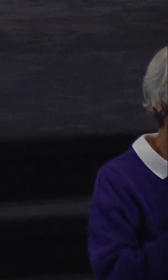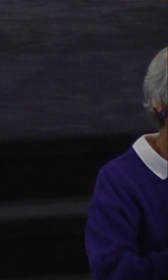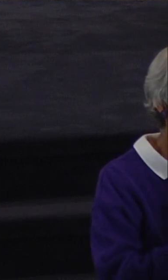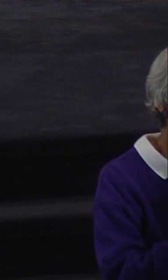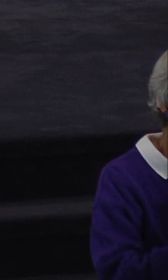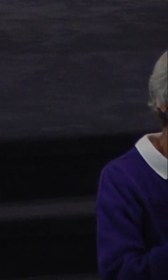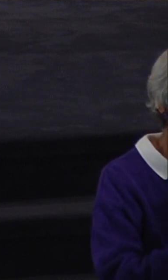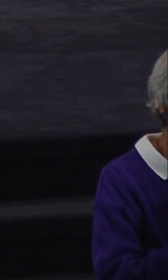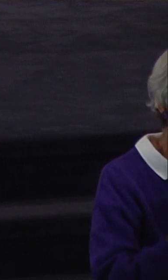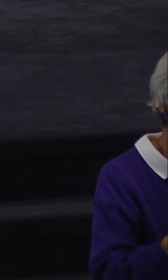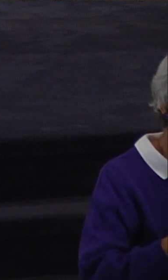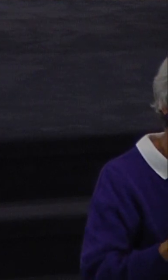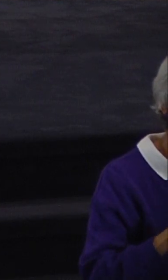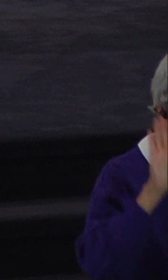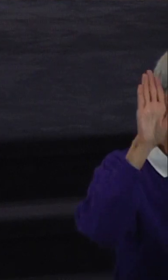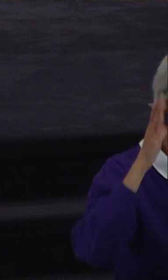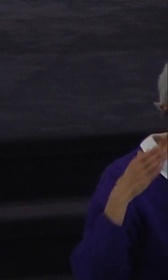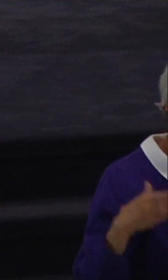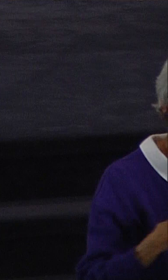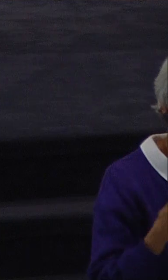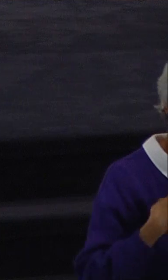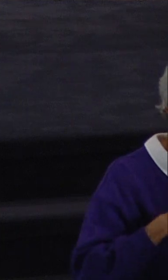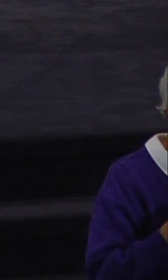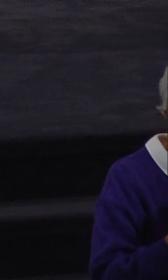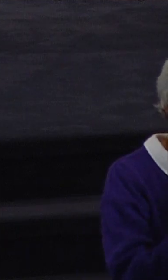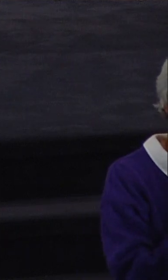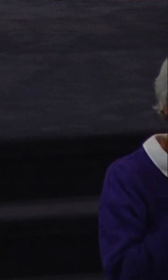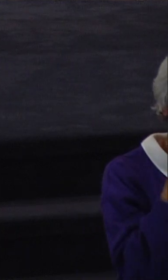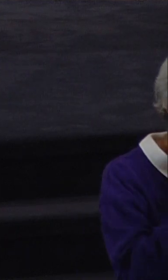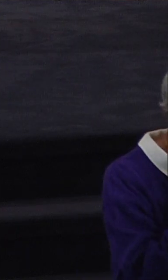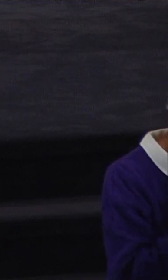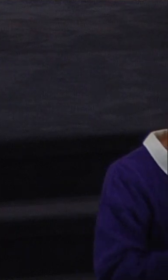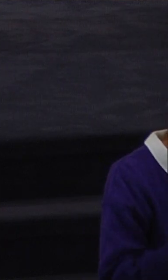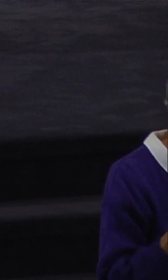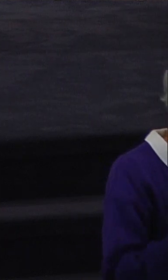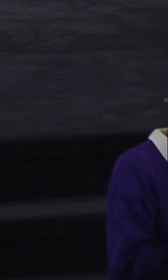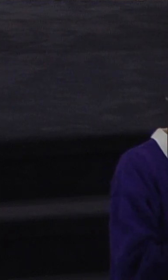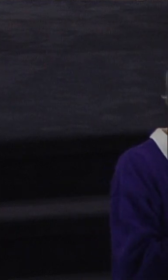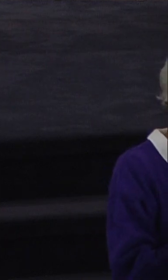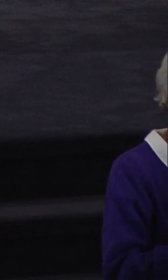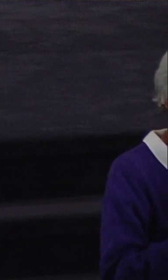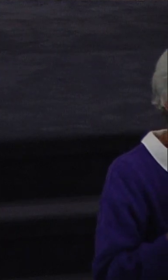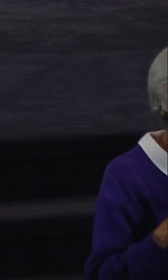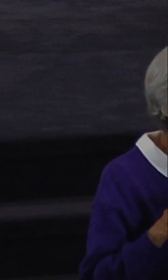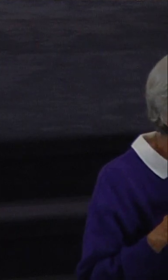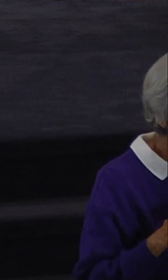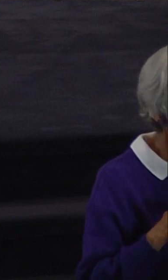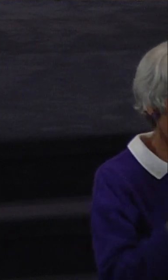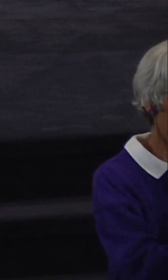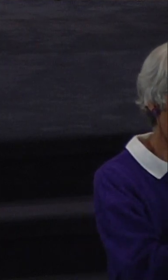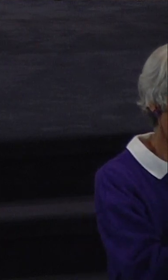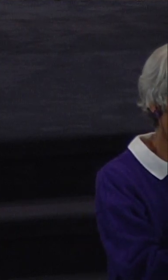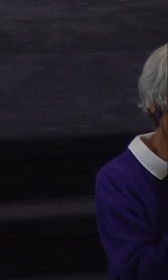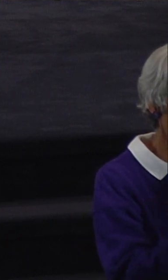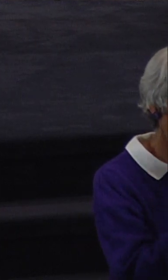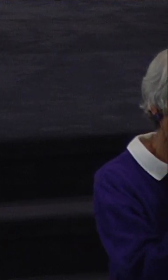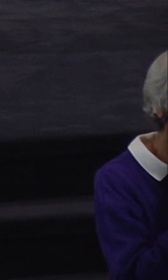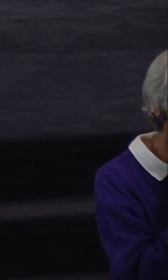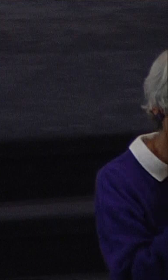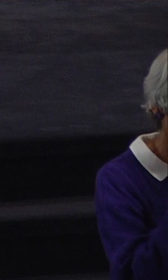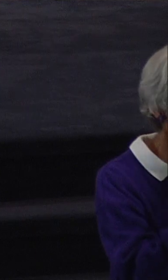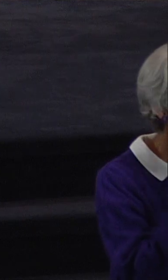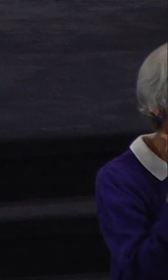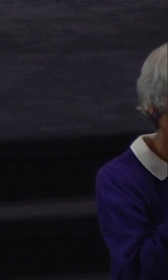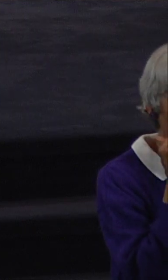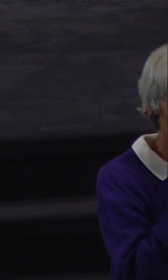we pray that you would continue to bless them with the Holy Spirit, that they may pursue the good of these kids every